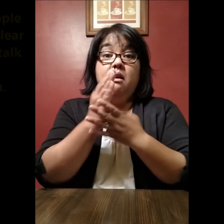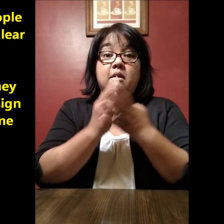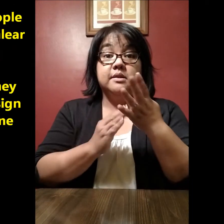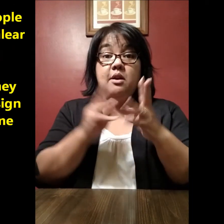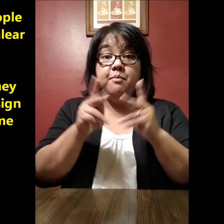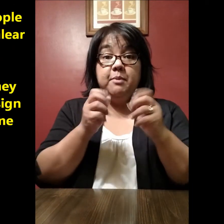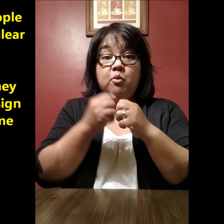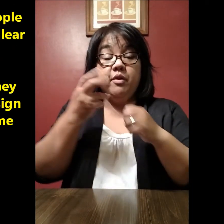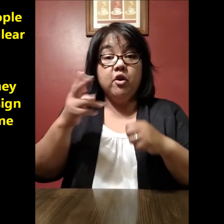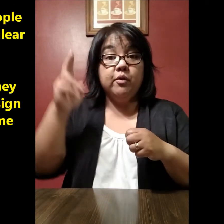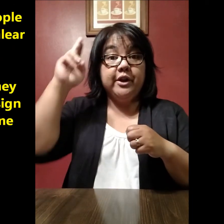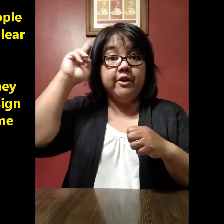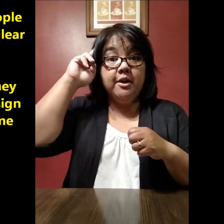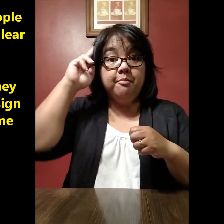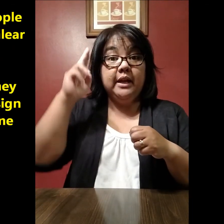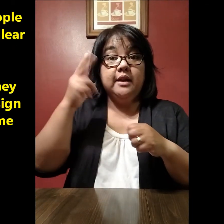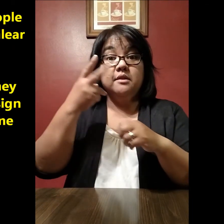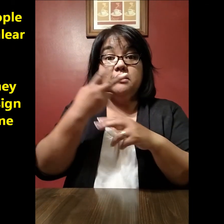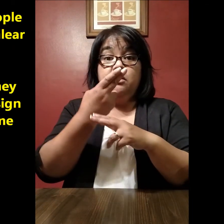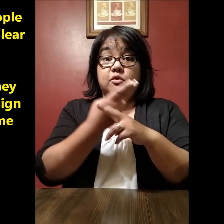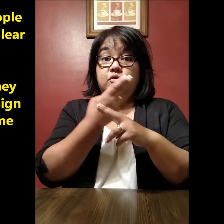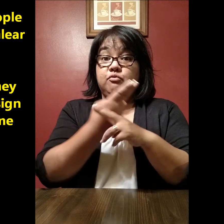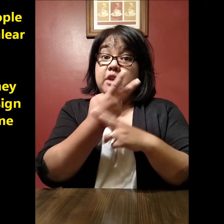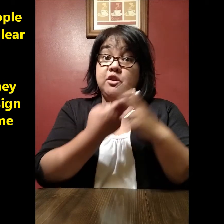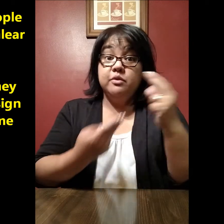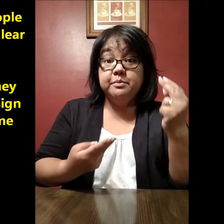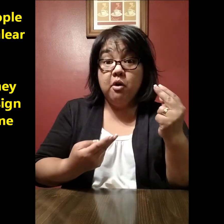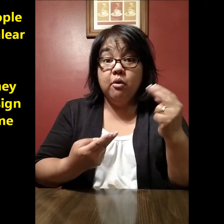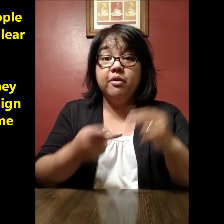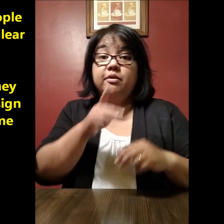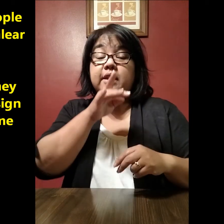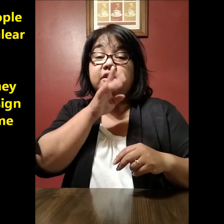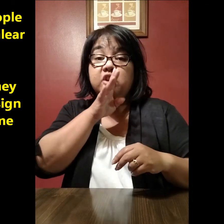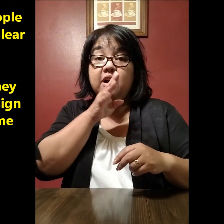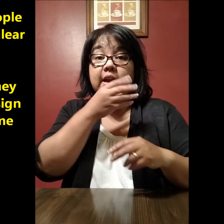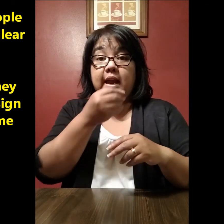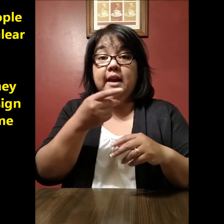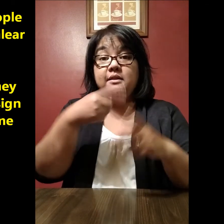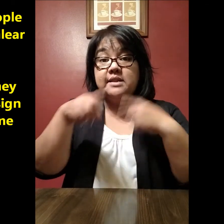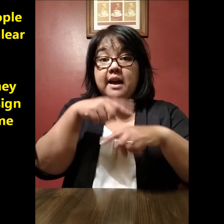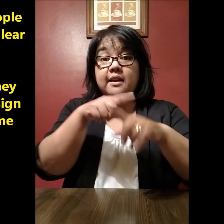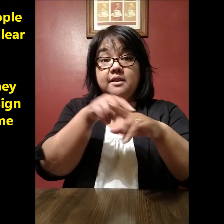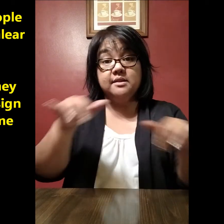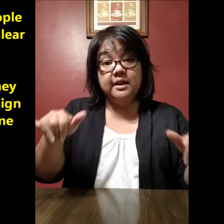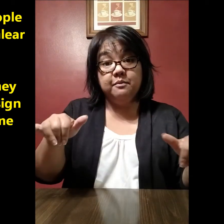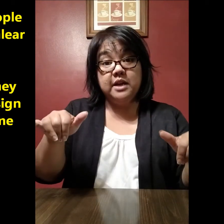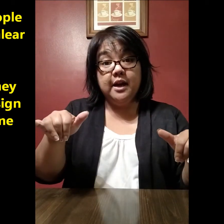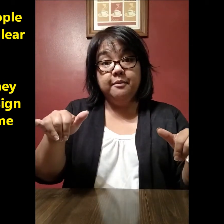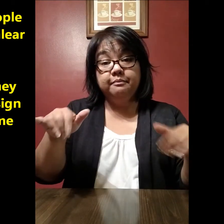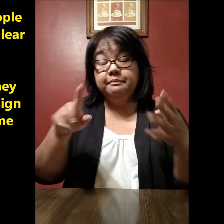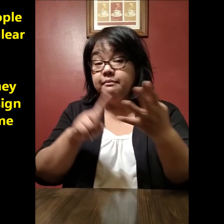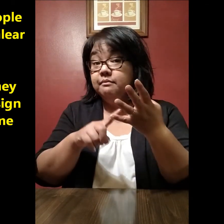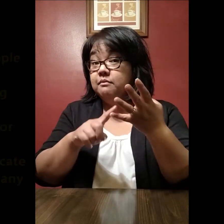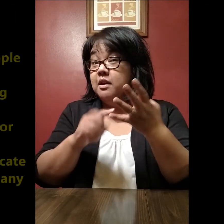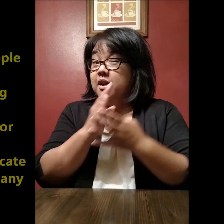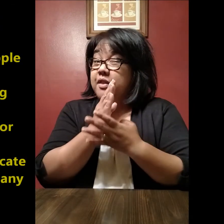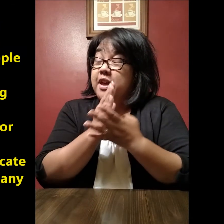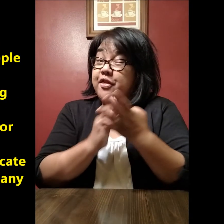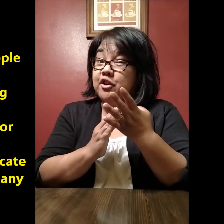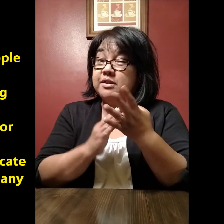Some people with cochlear implants, they use both. They talk and sign at the same time. And then there